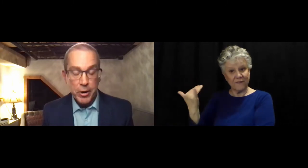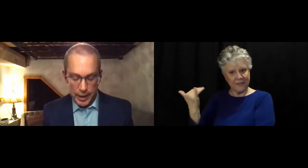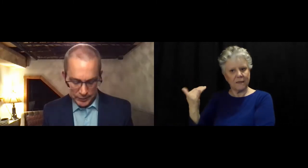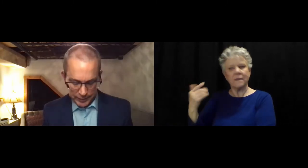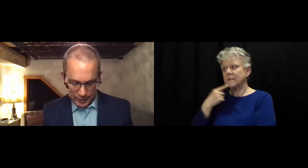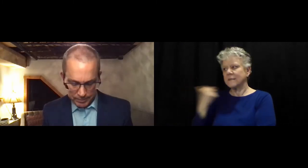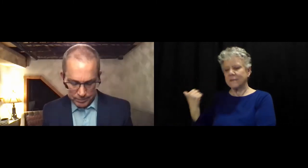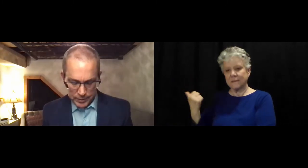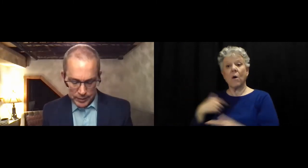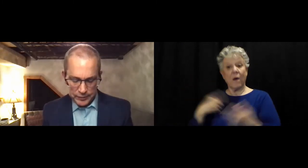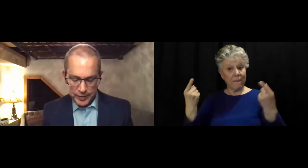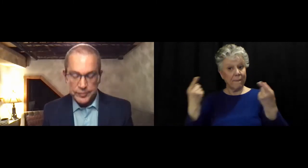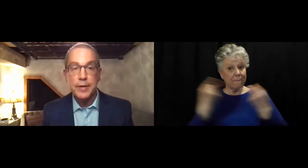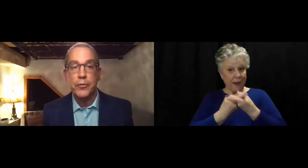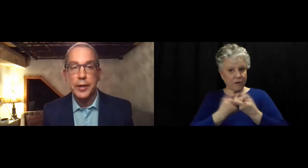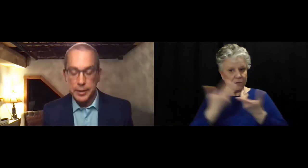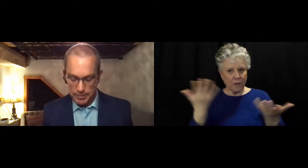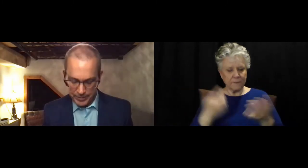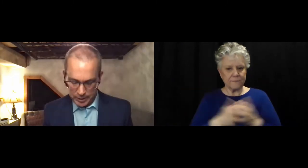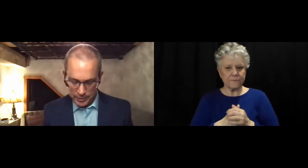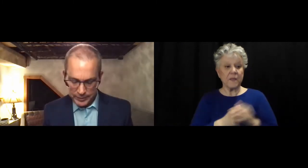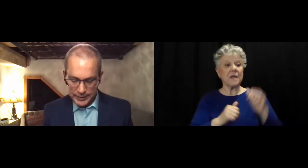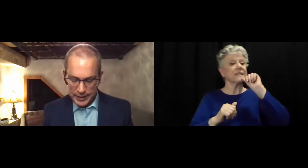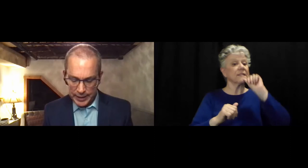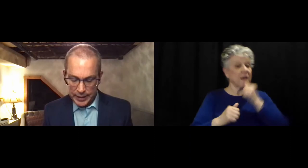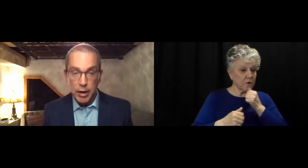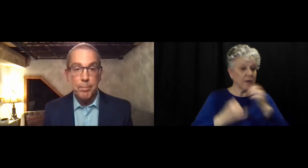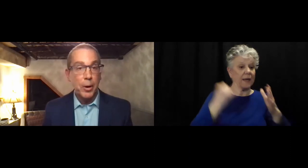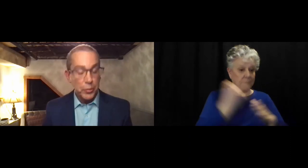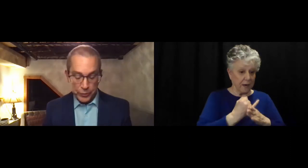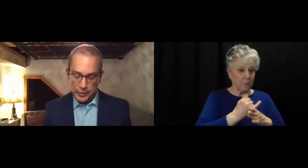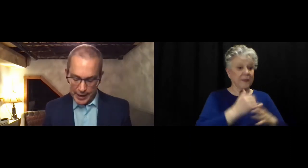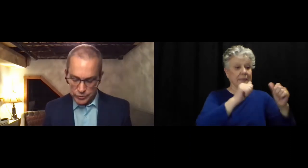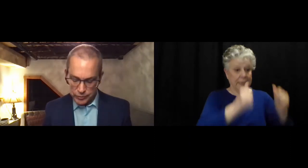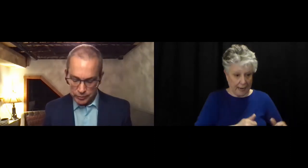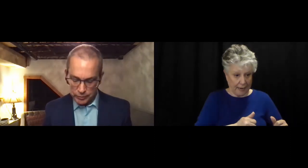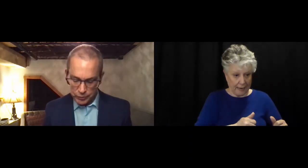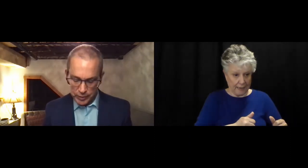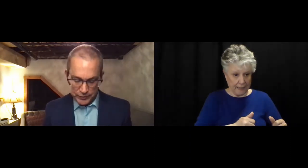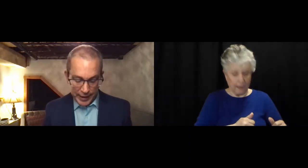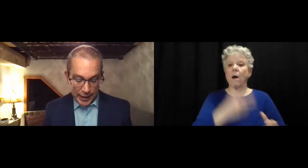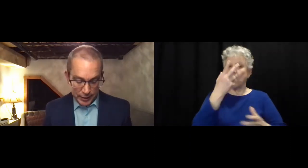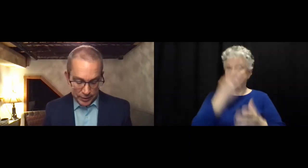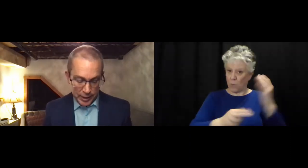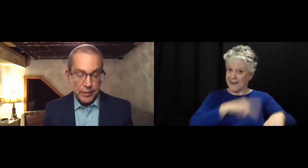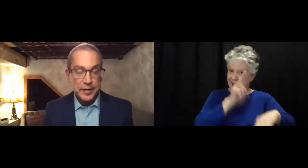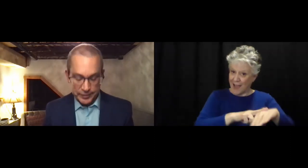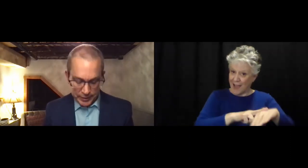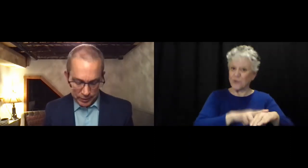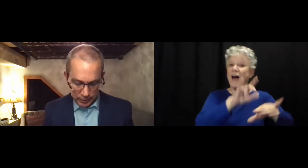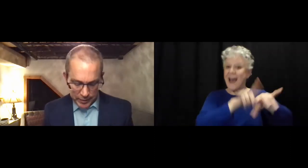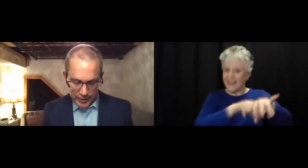The paradox, then, is that suffering, impairment, decay are both natural to us, and